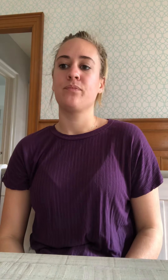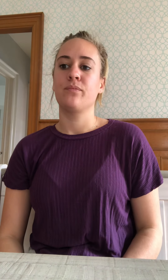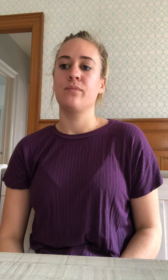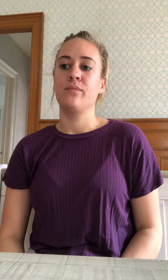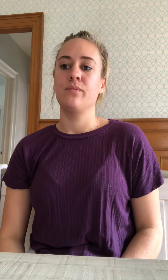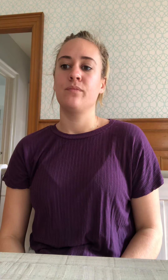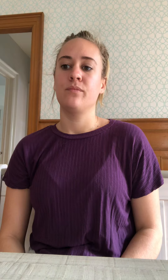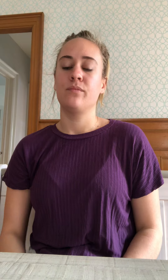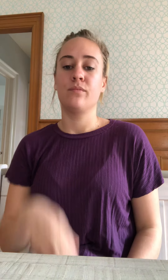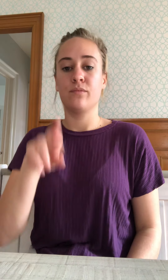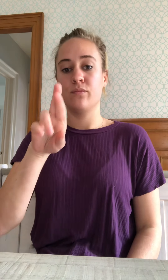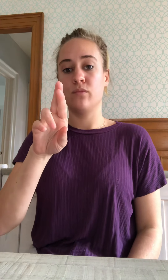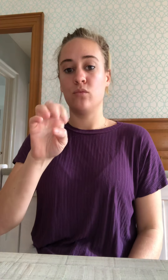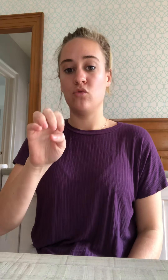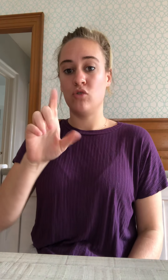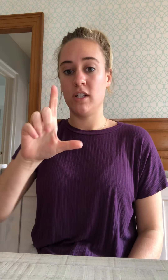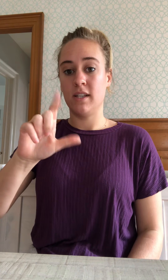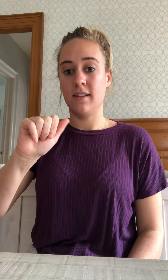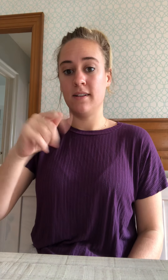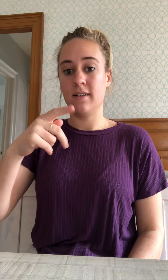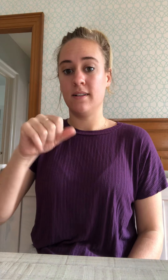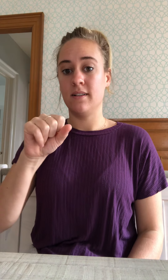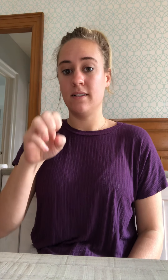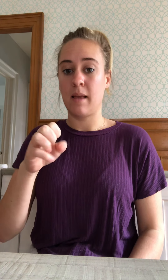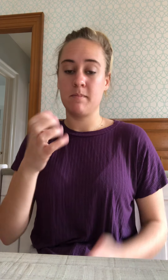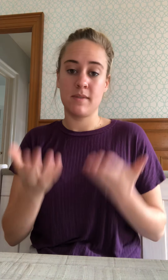Relapse may occur fast, so if you